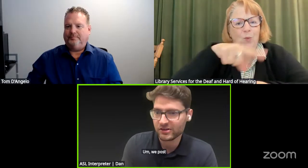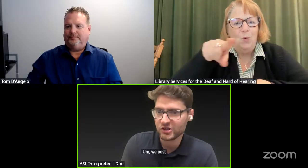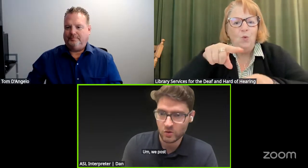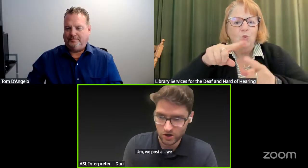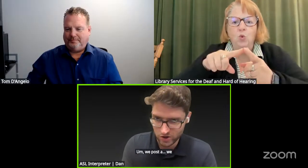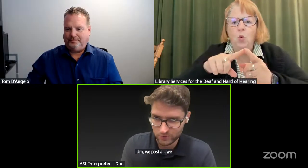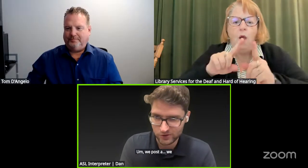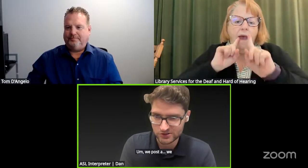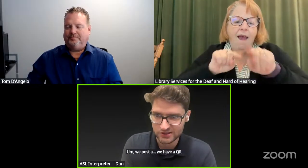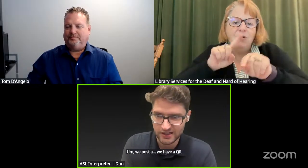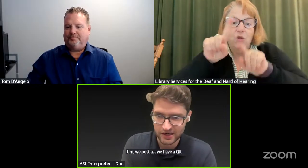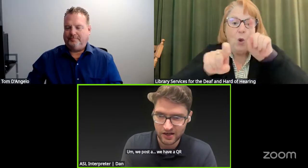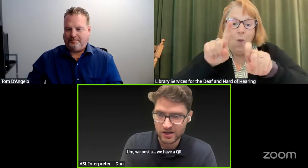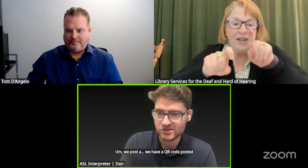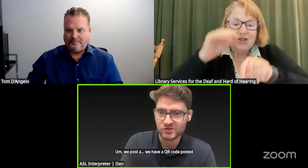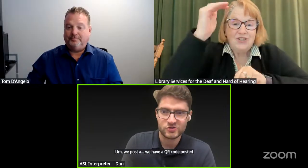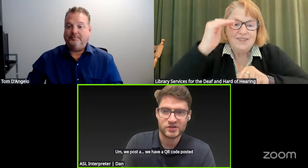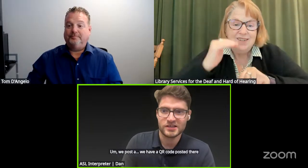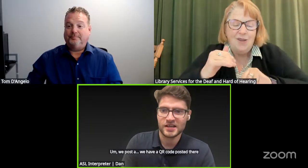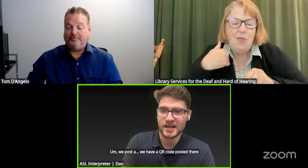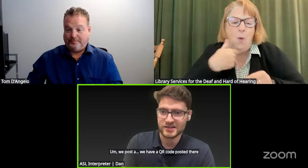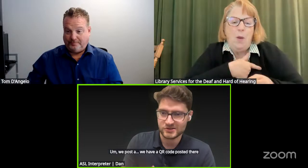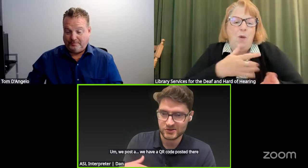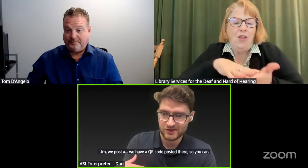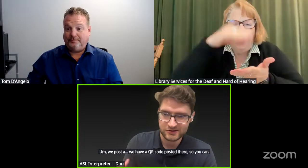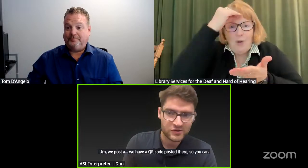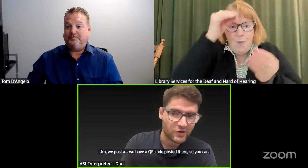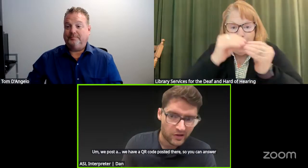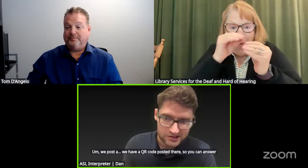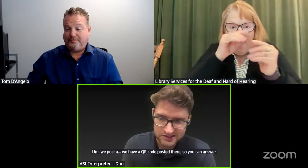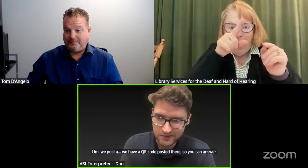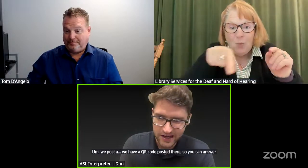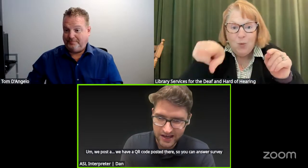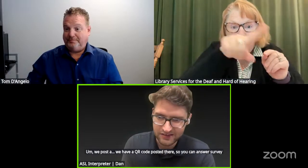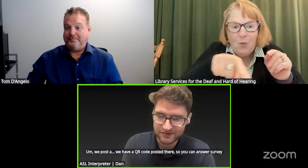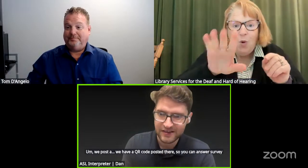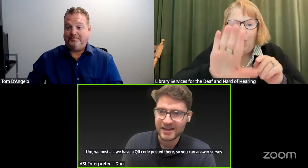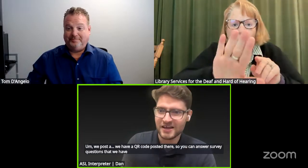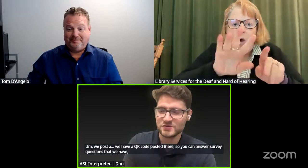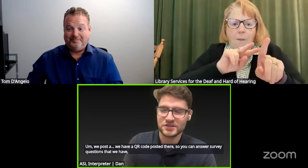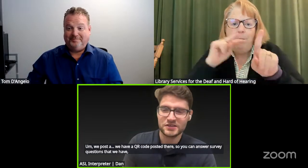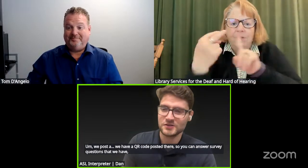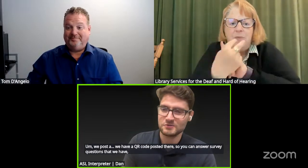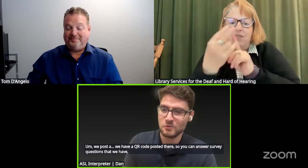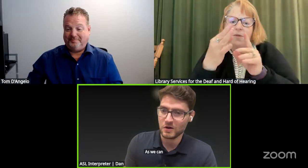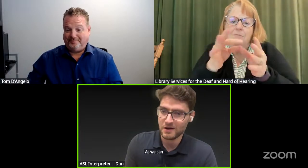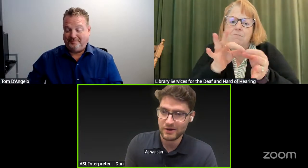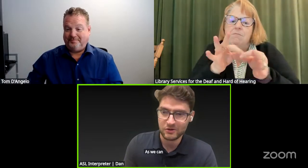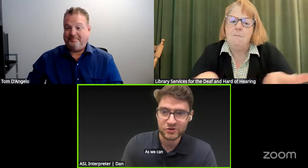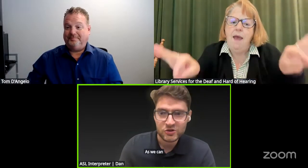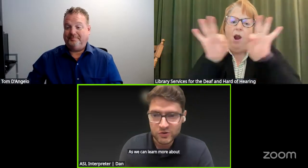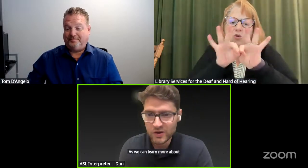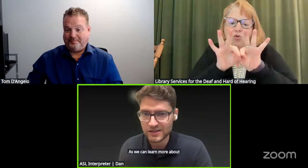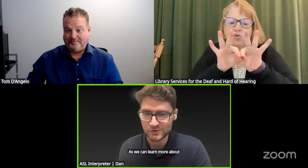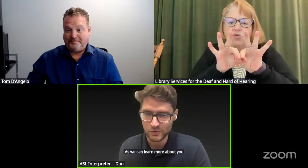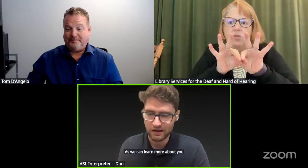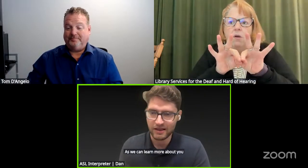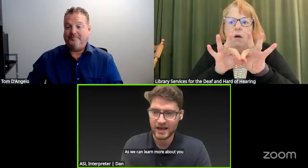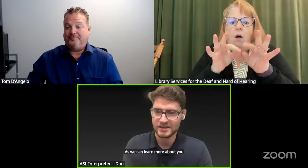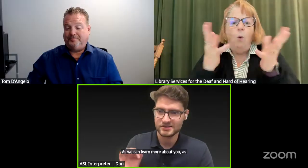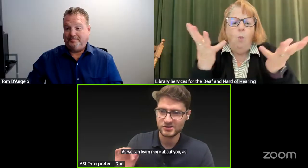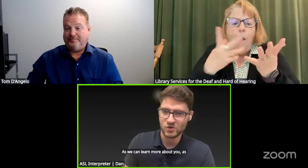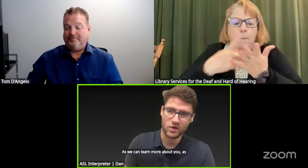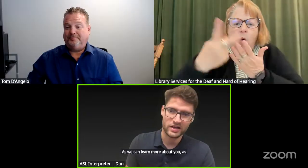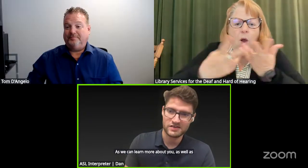We have a QR code posted there, so you can answer survey questions that we have, as we can learn more about you as